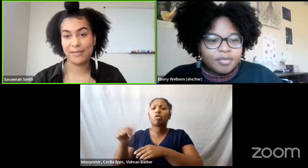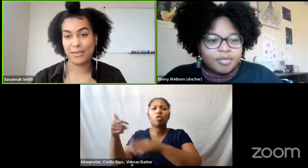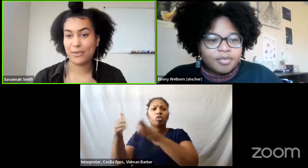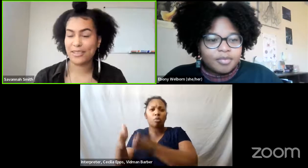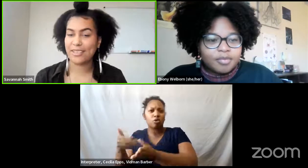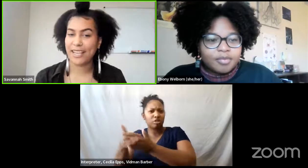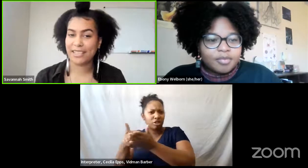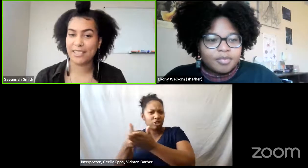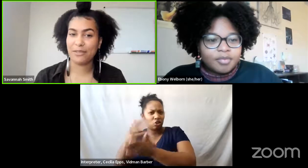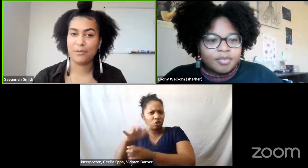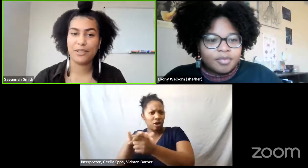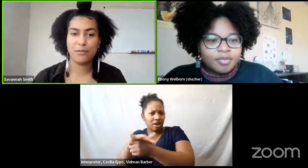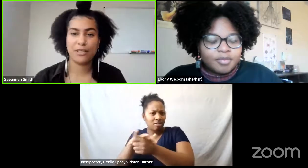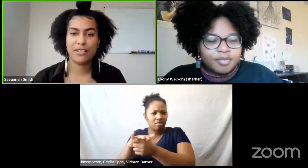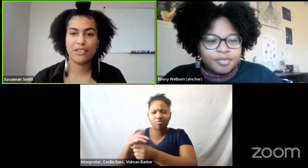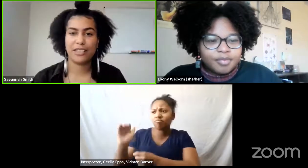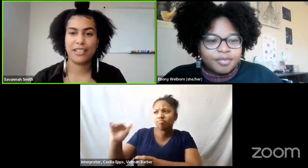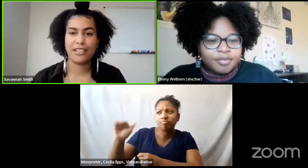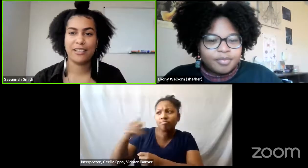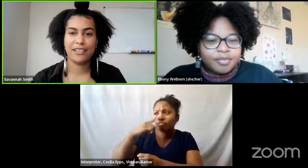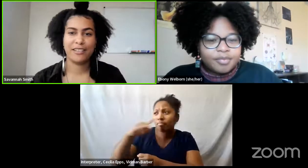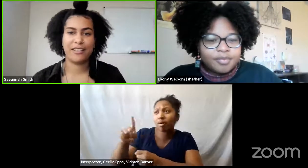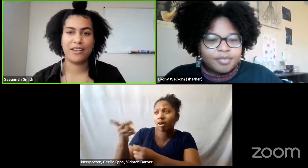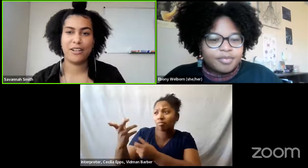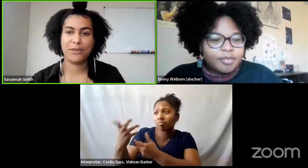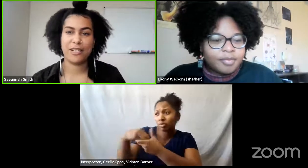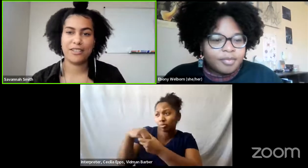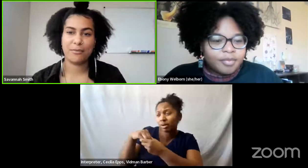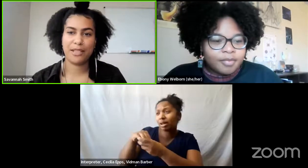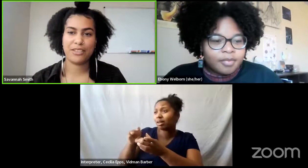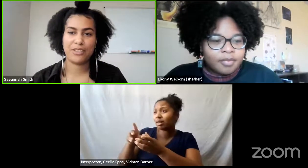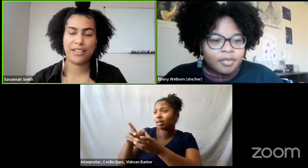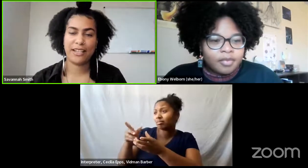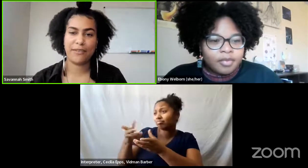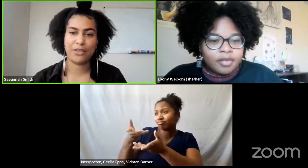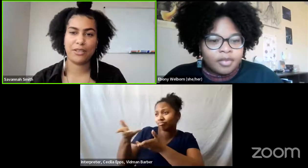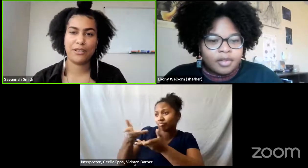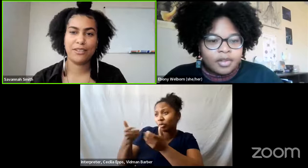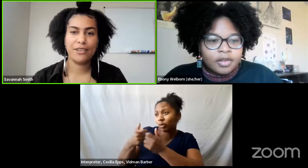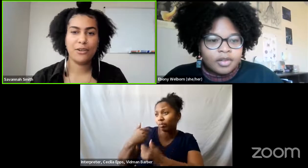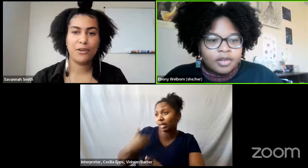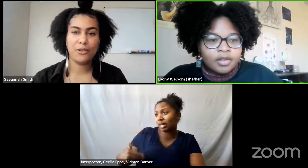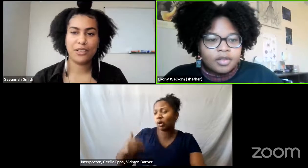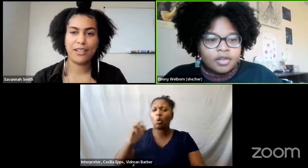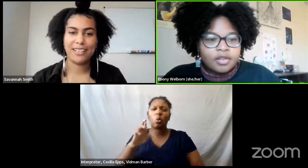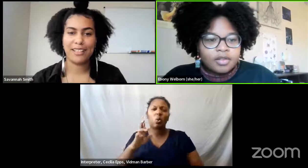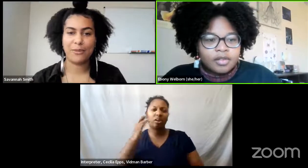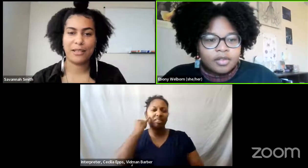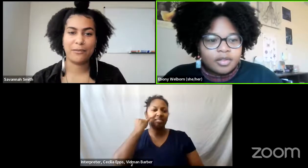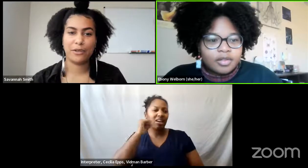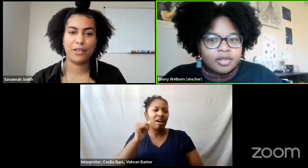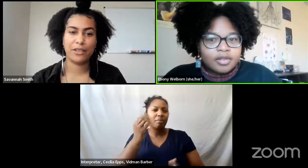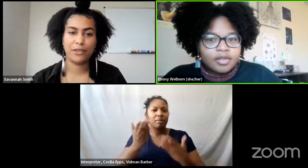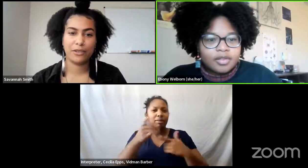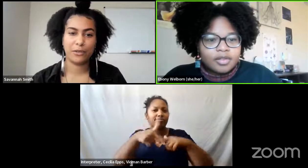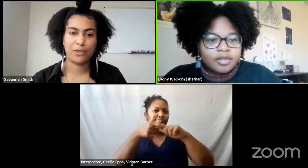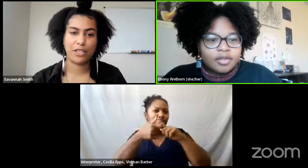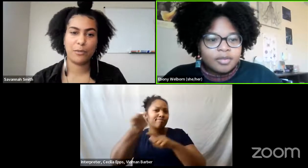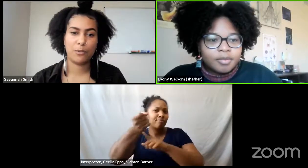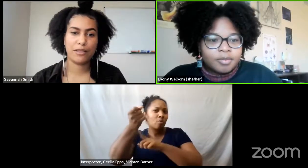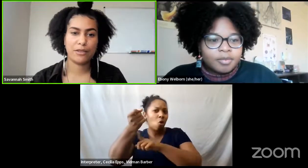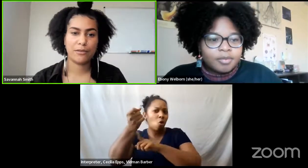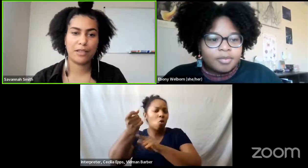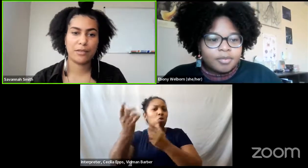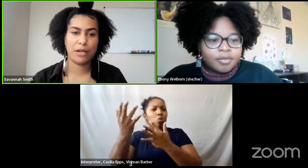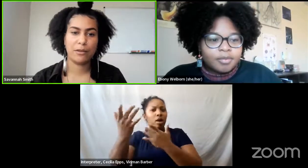you could ask them to do this activity with you potentially. Otherwise, you might just kind of have to hold on and then wait for the group